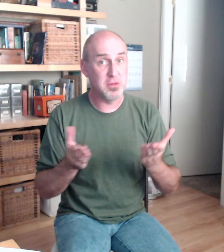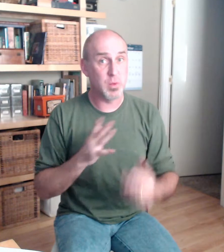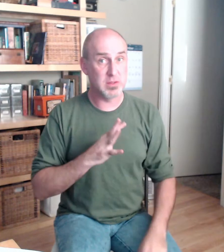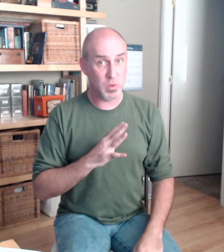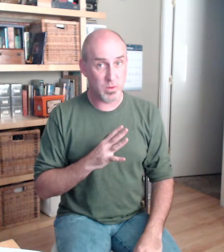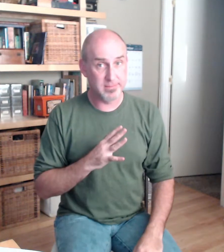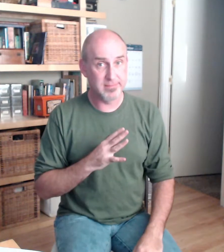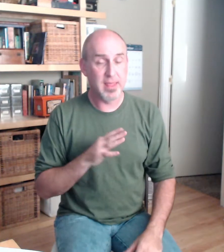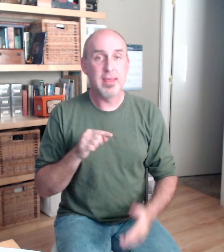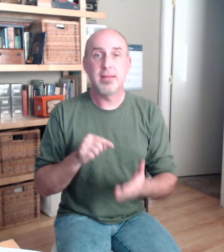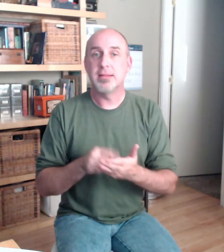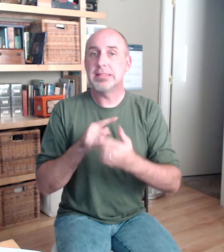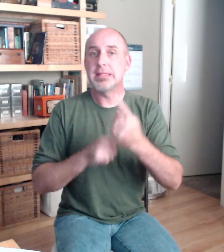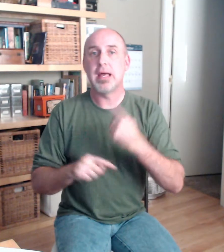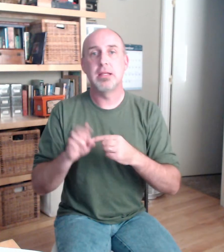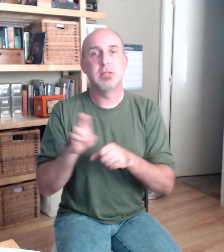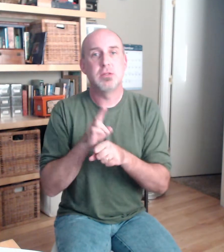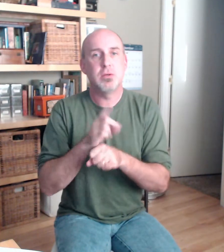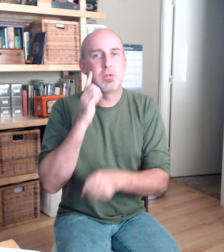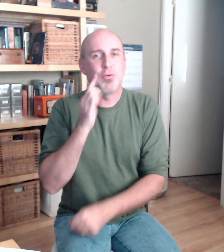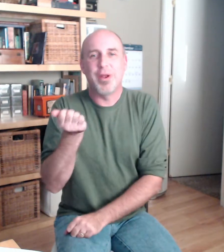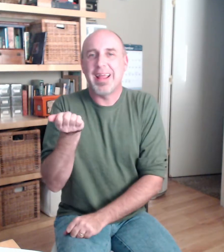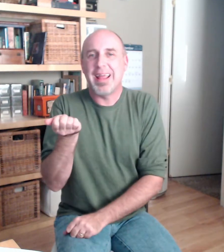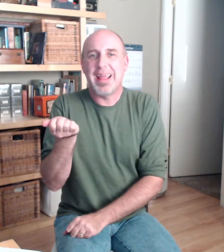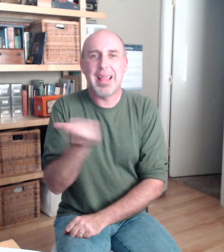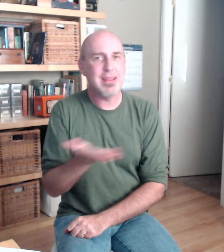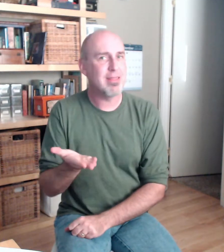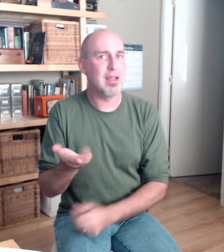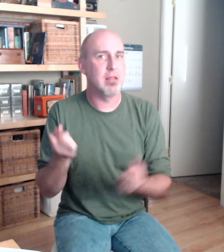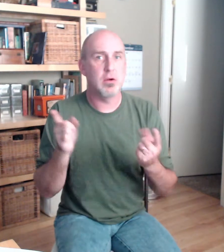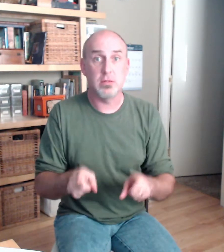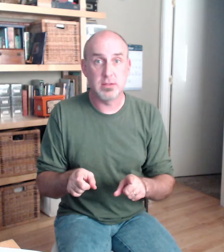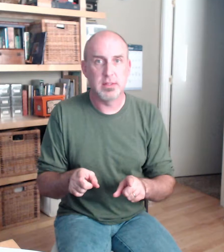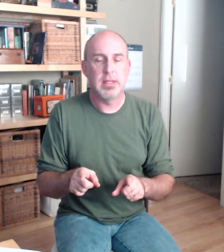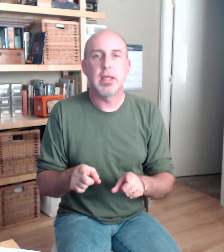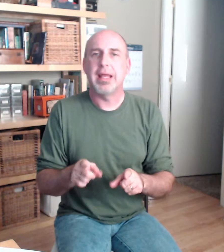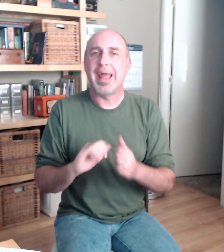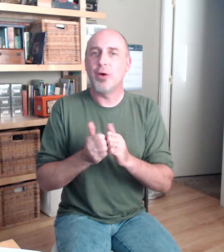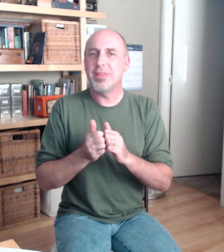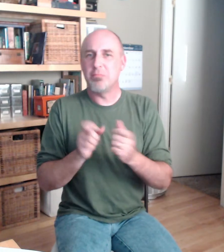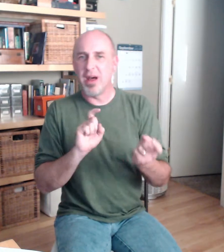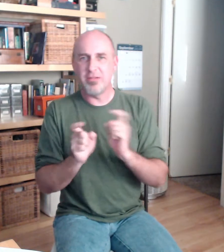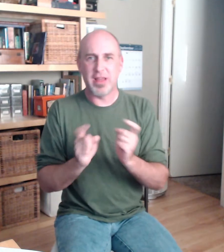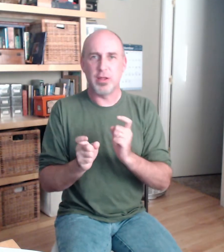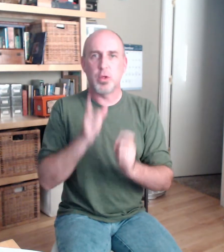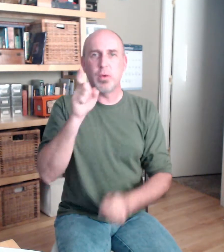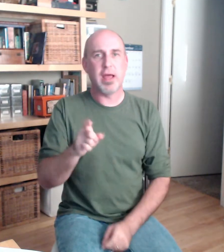what's cool. This sign is used for anything that hurts. And how do they modify it? You don't have to